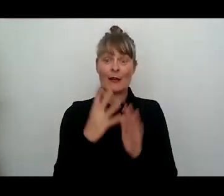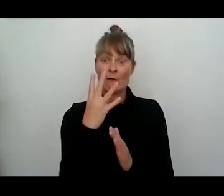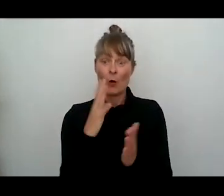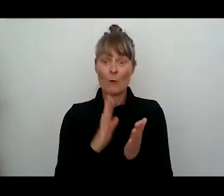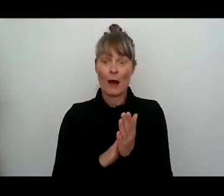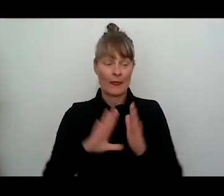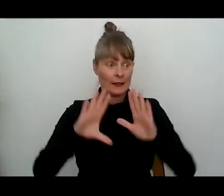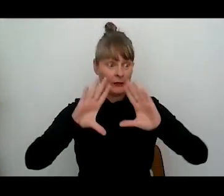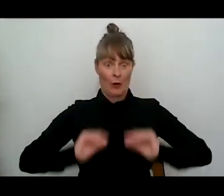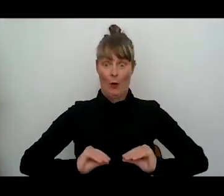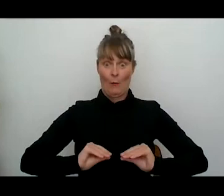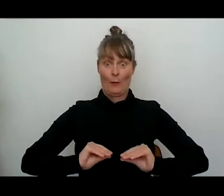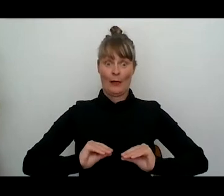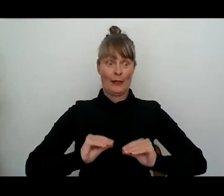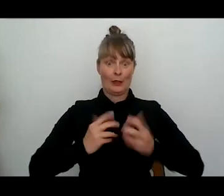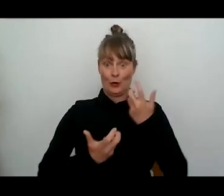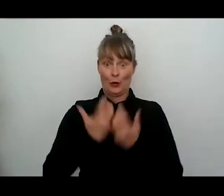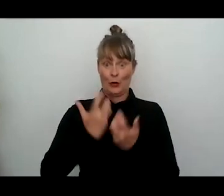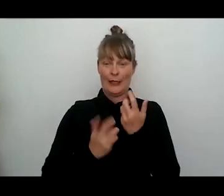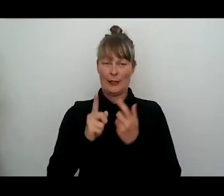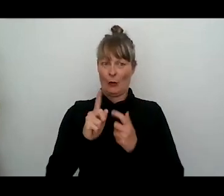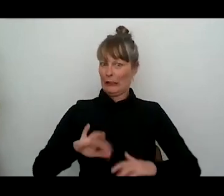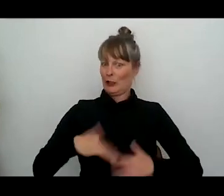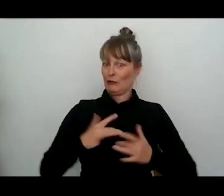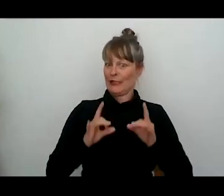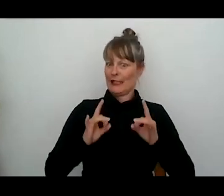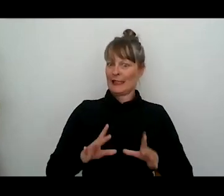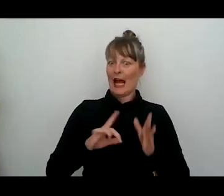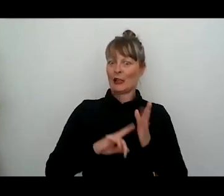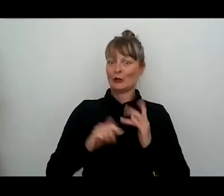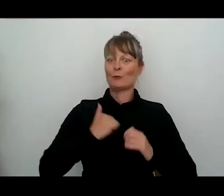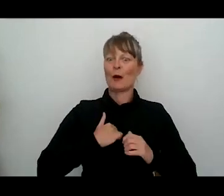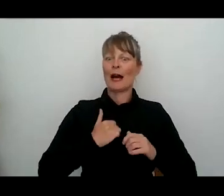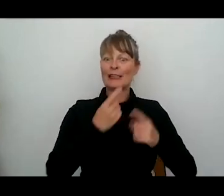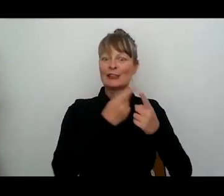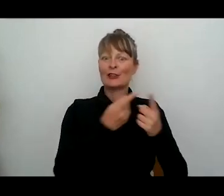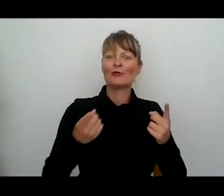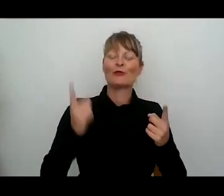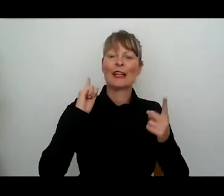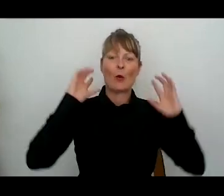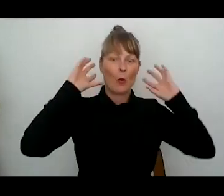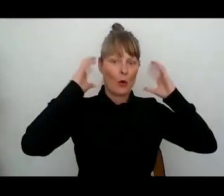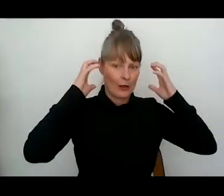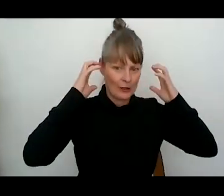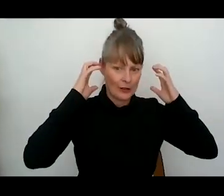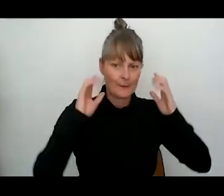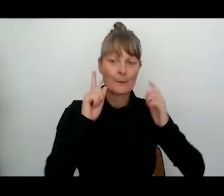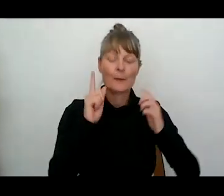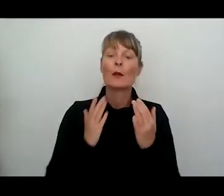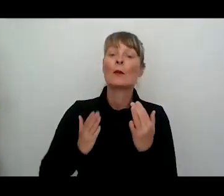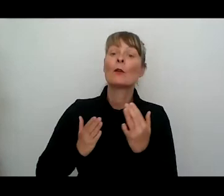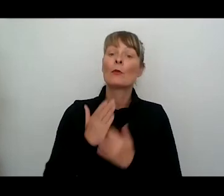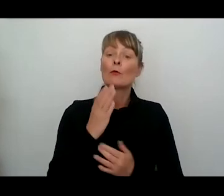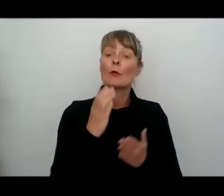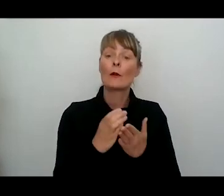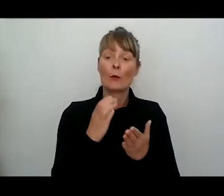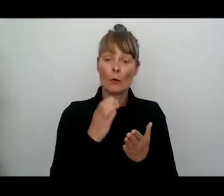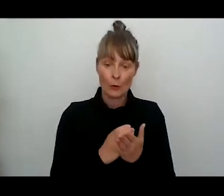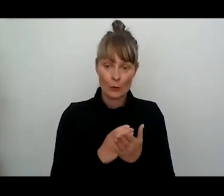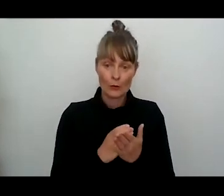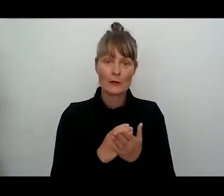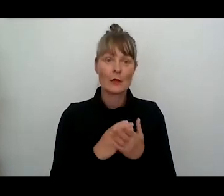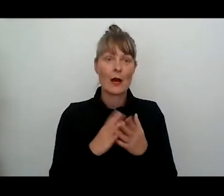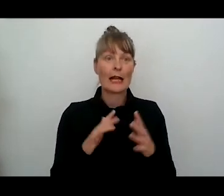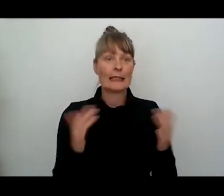audiology degree. And during the course, I found that I did a lot of extra hours at night in the clinic just to